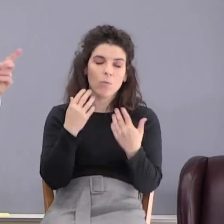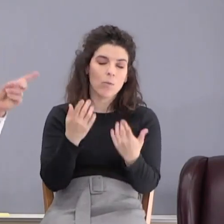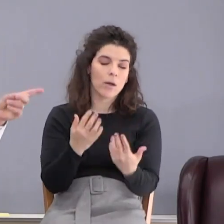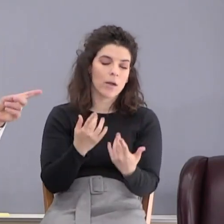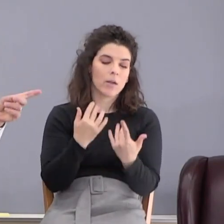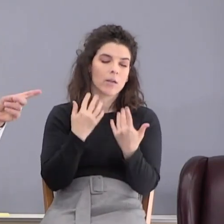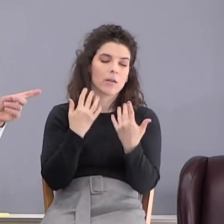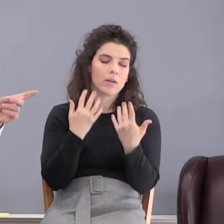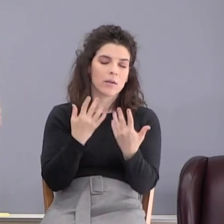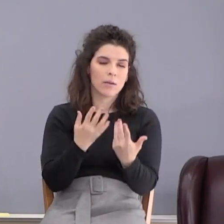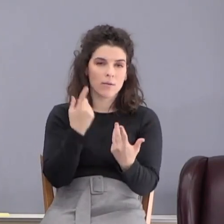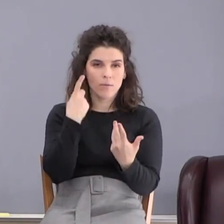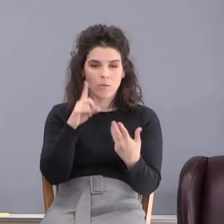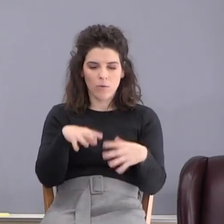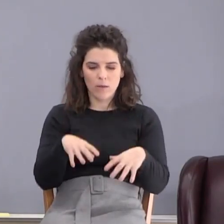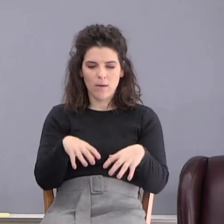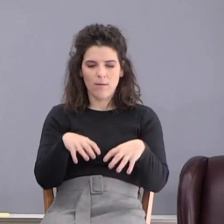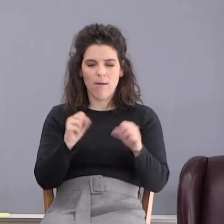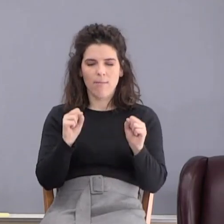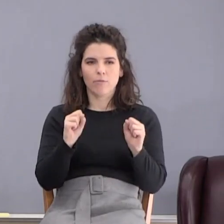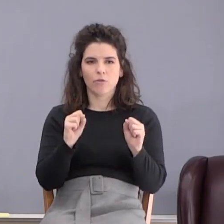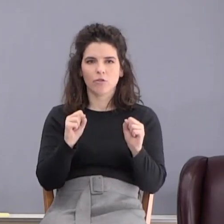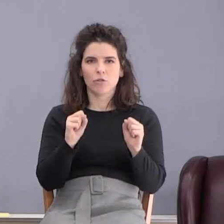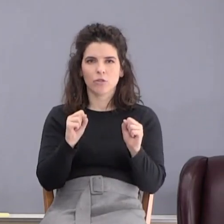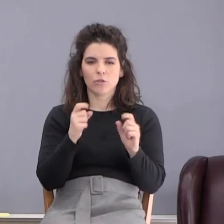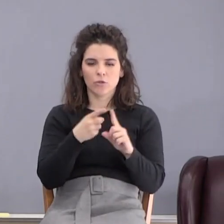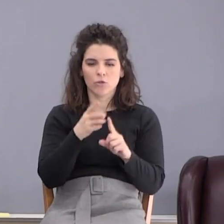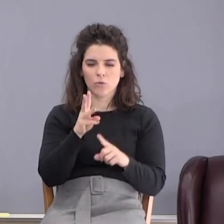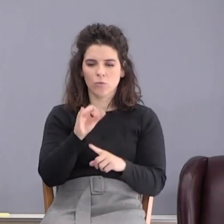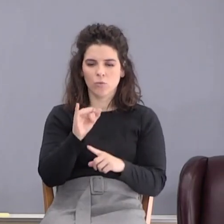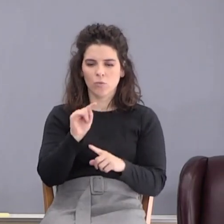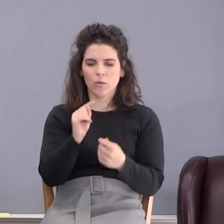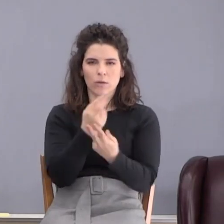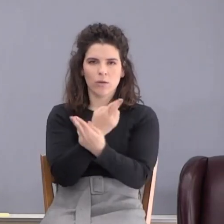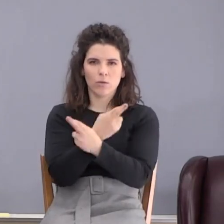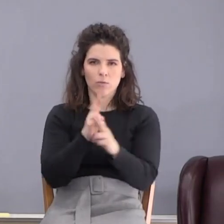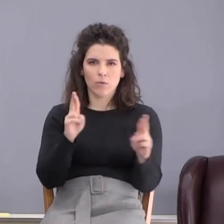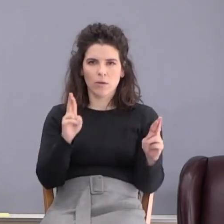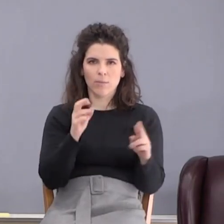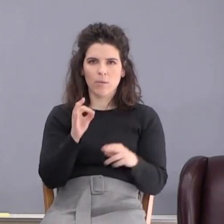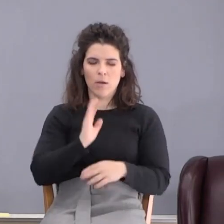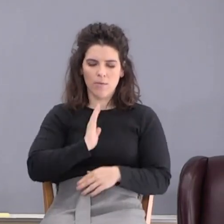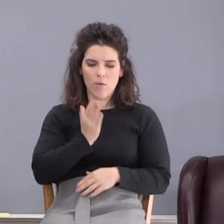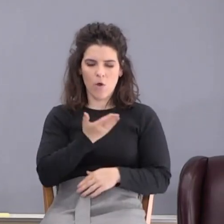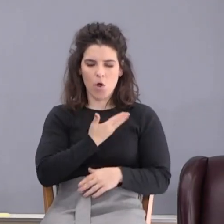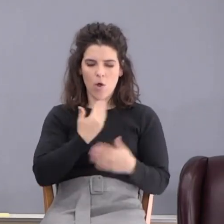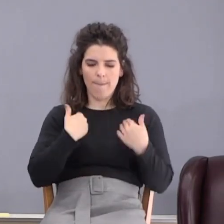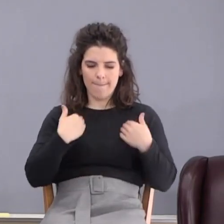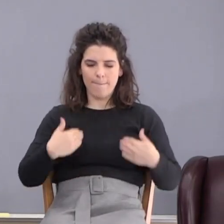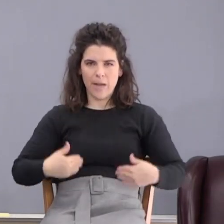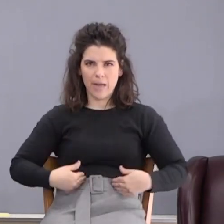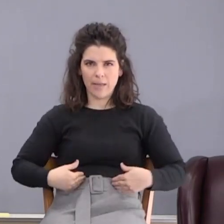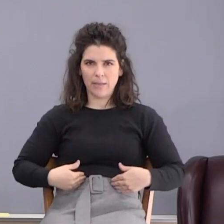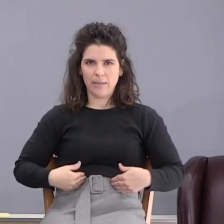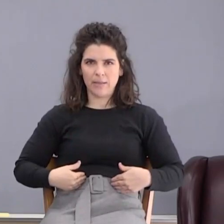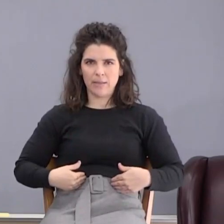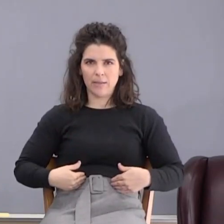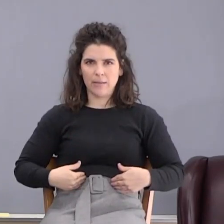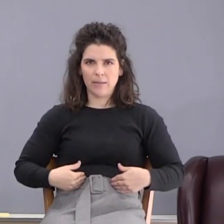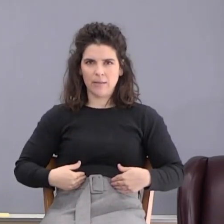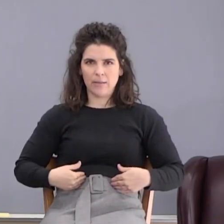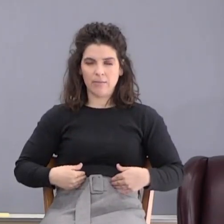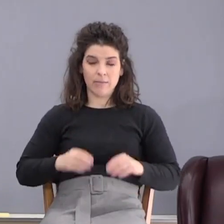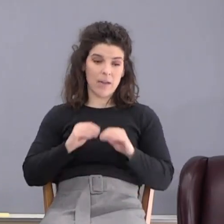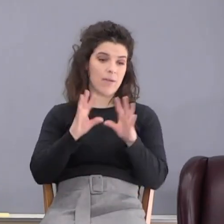waiting for the adoption, to wit, the redemption of our body. Okay, now,